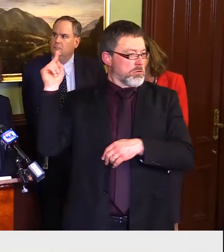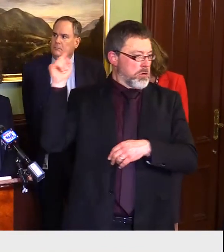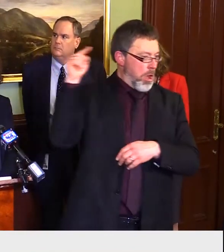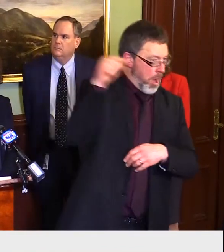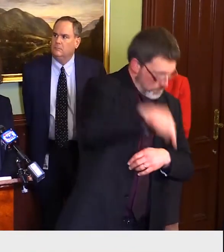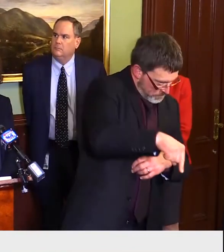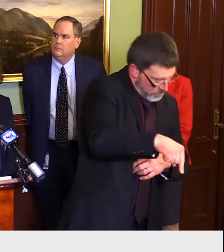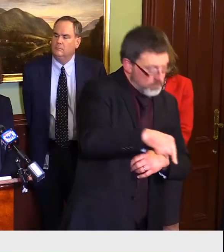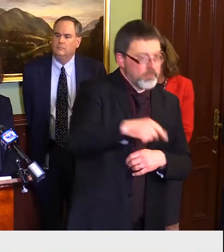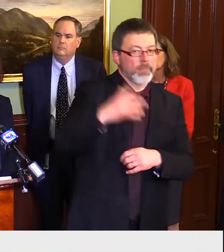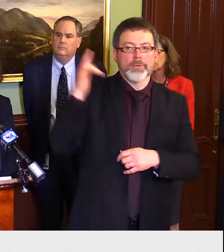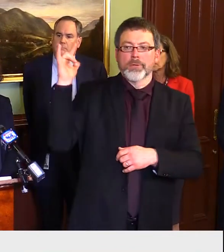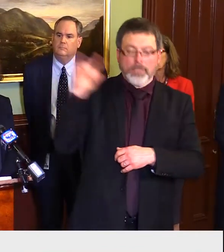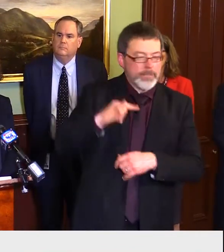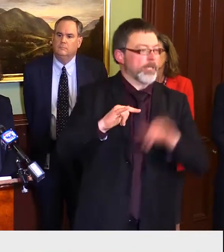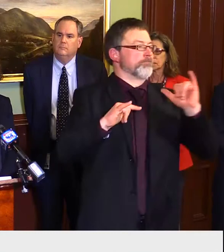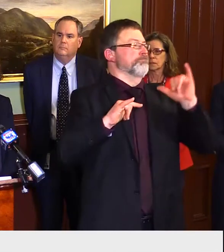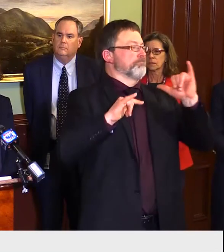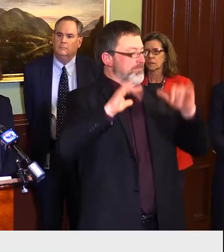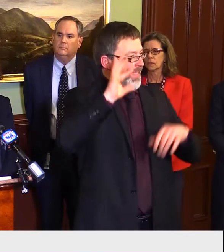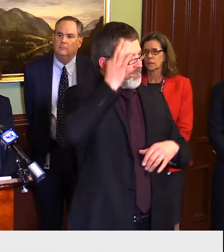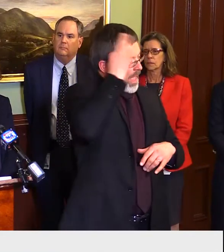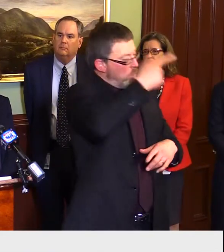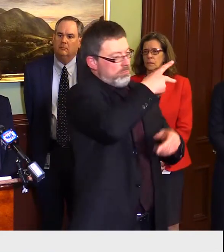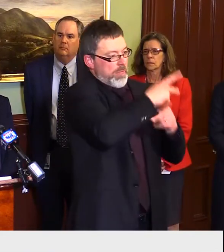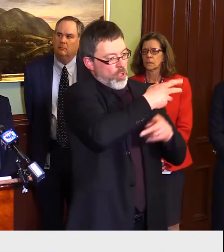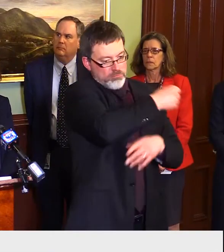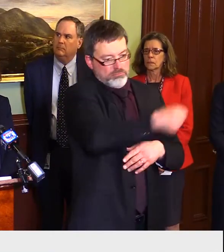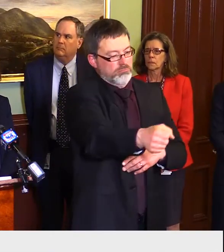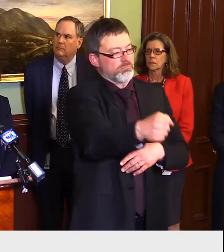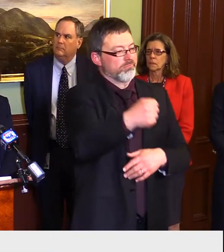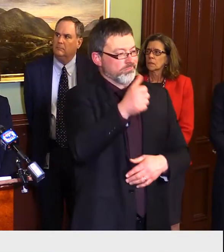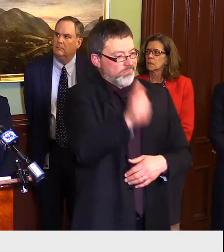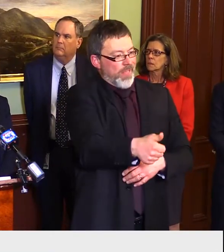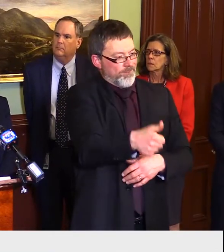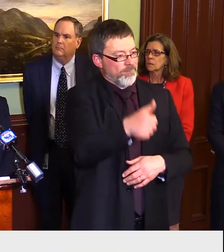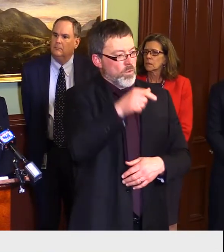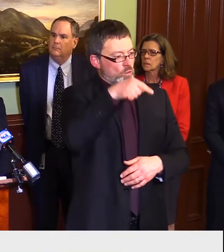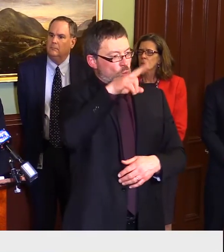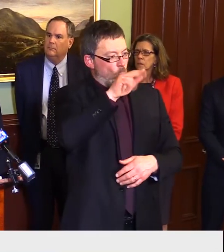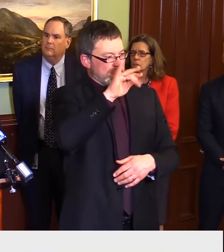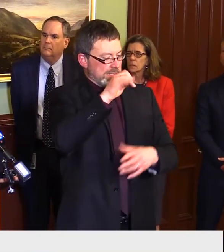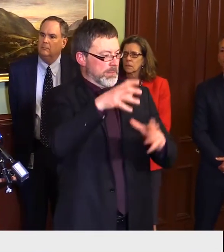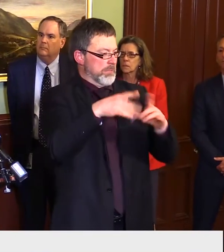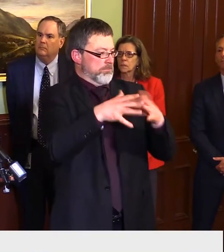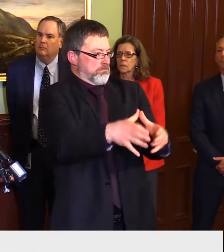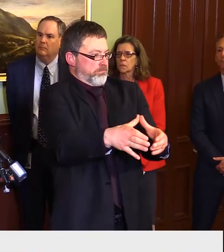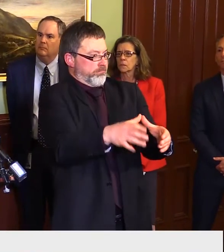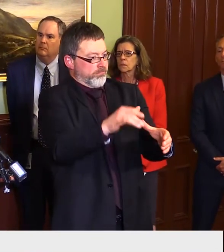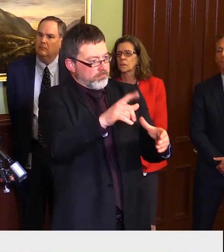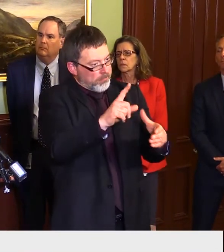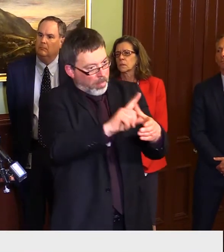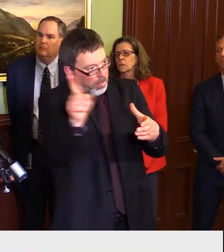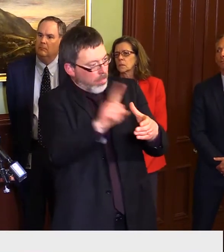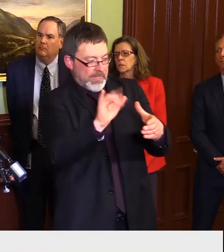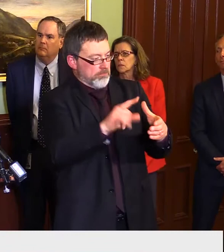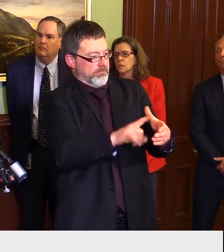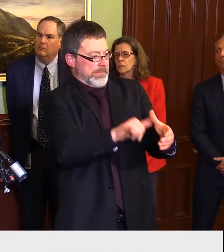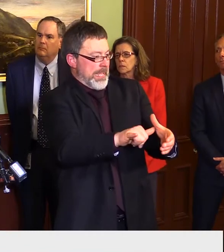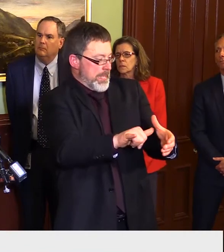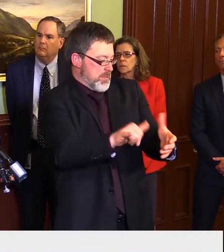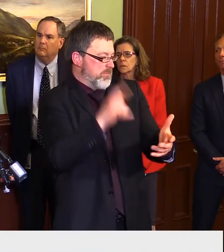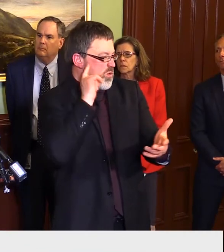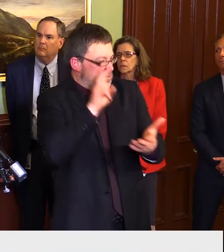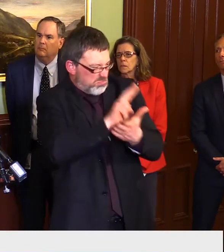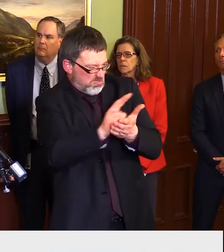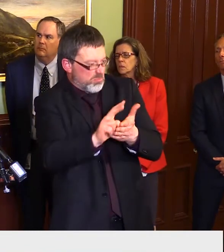That was the president's decision. So it doesn't include Great Britain? No. Your quarantine advice doesn't include travelers coming